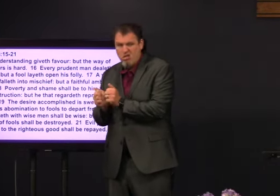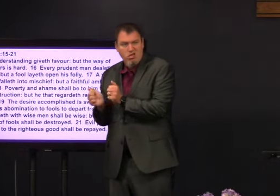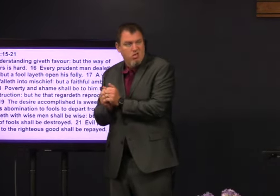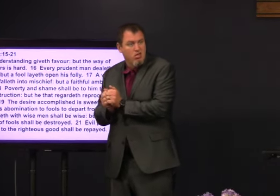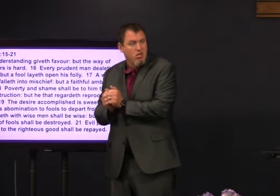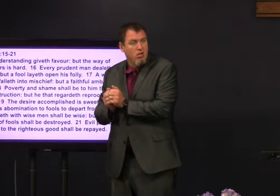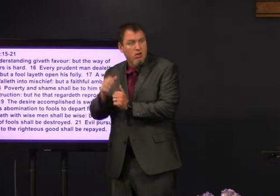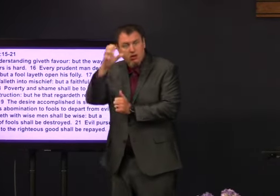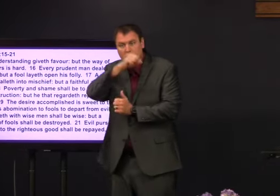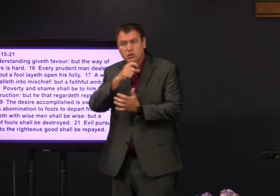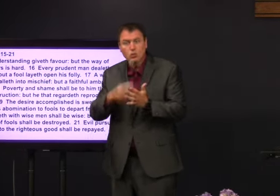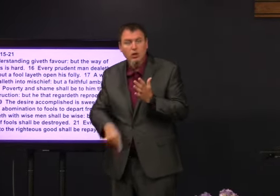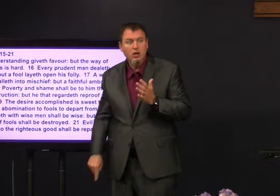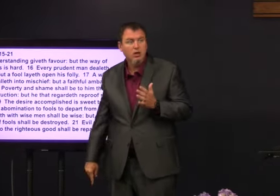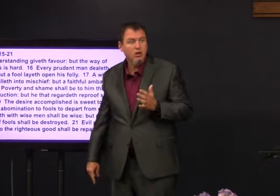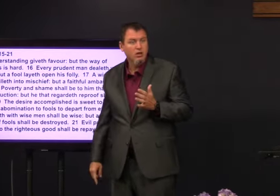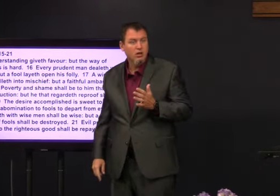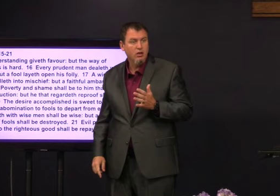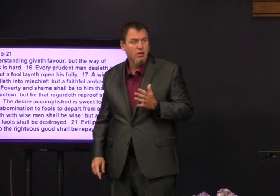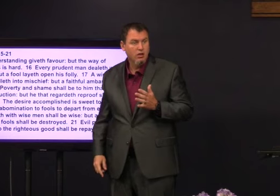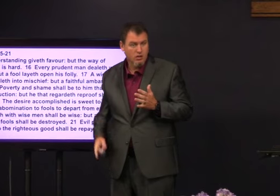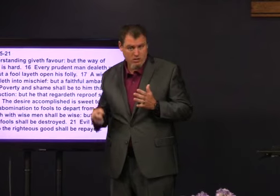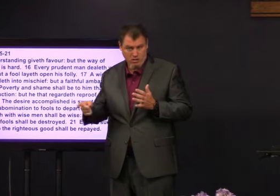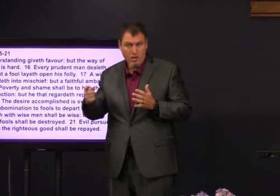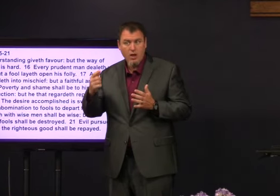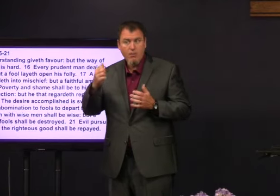if you stay fooled all the time, guess what?